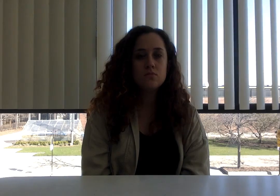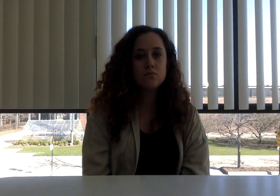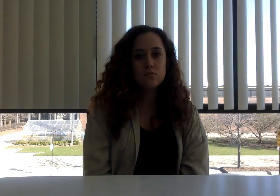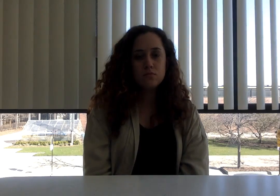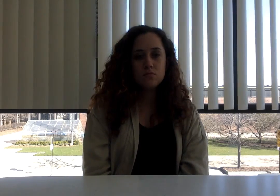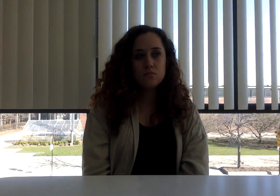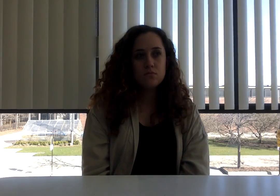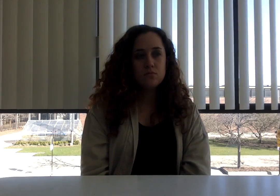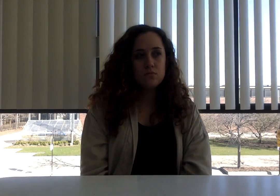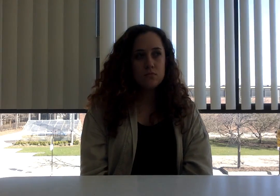a 30.